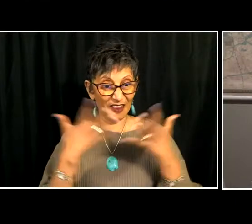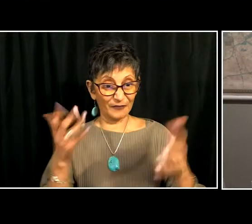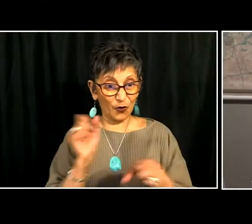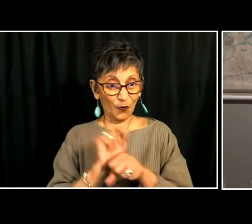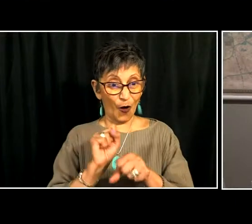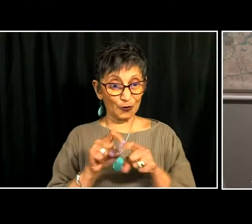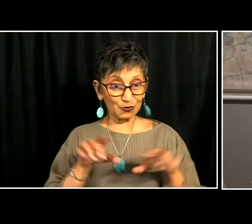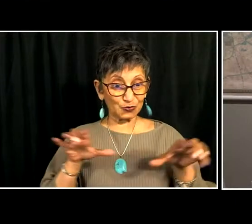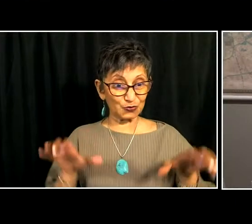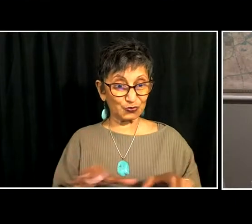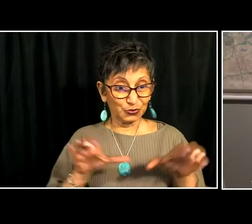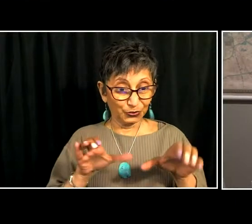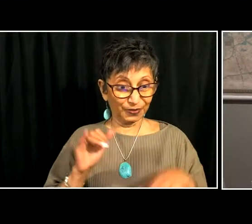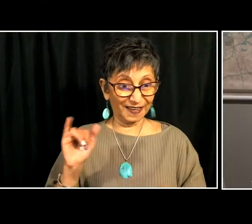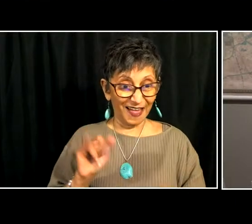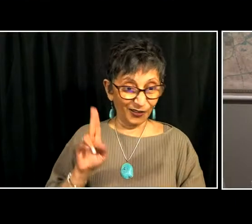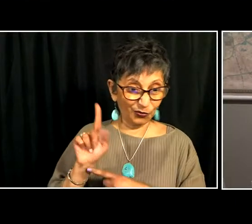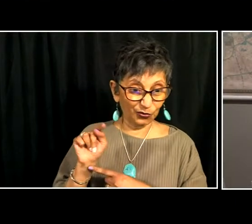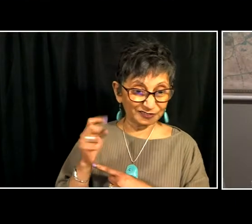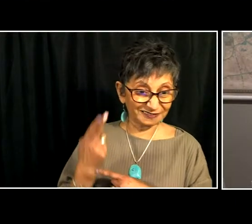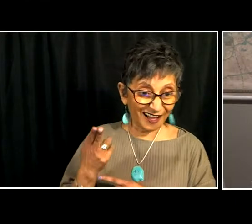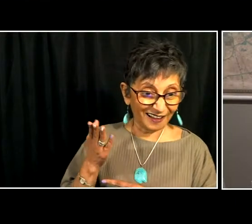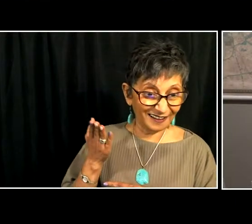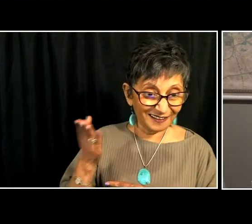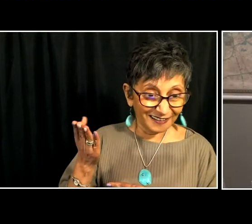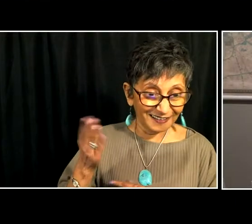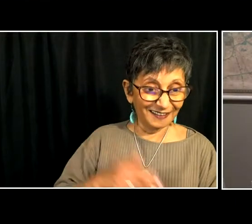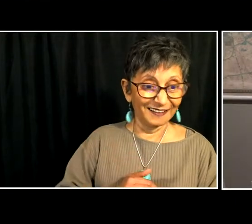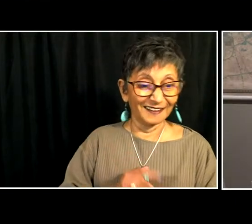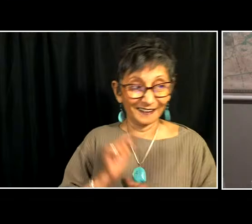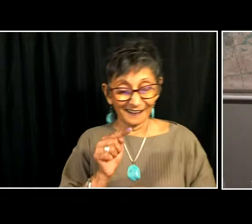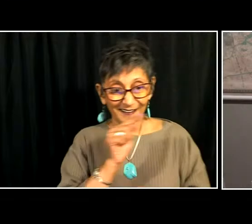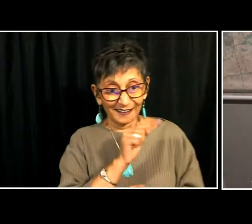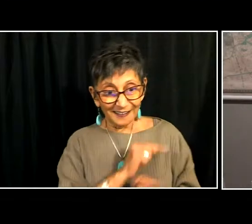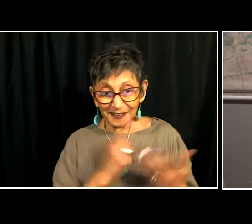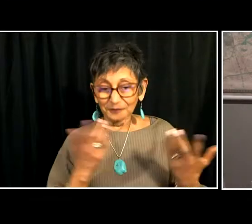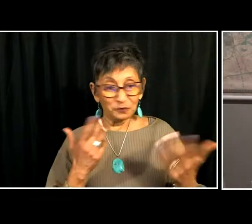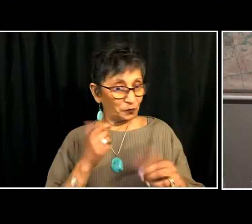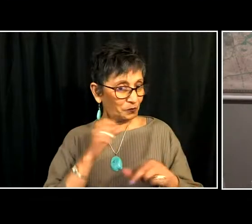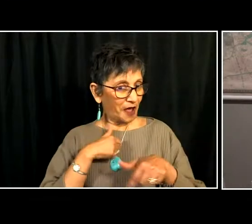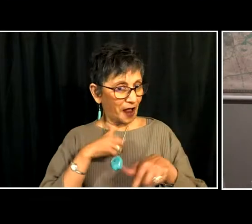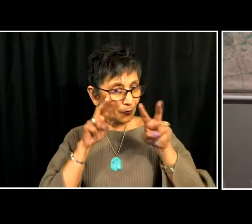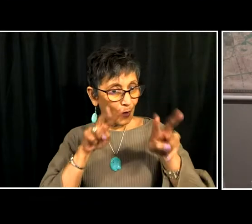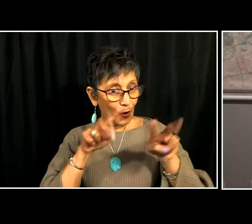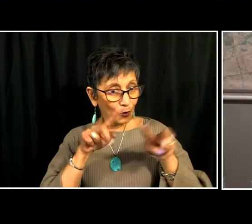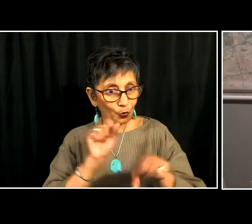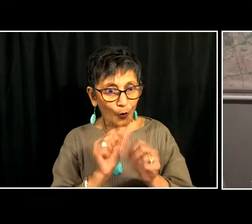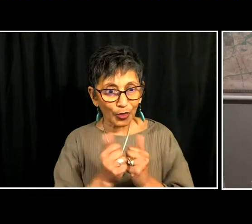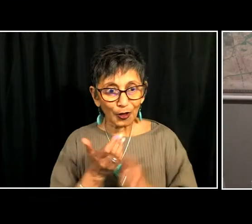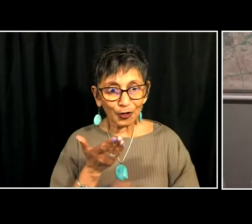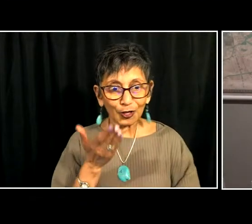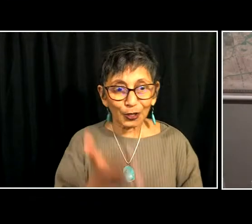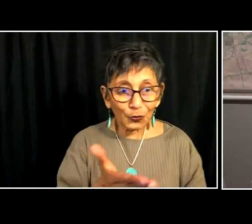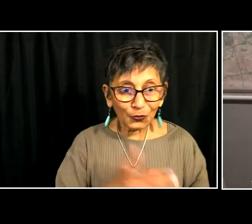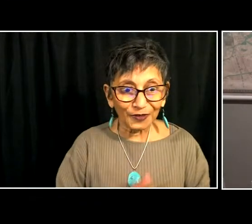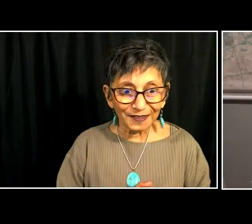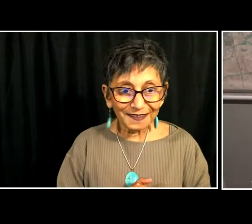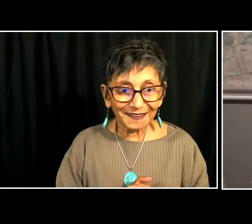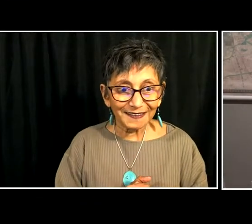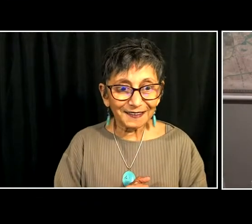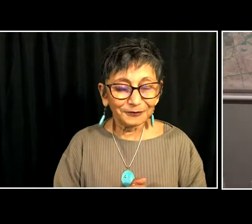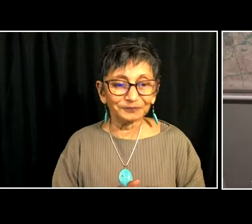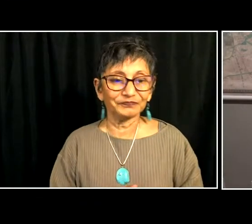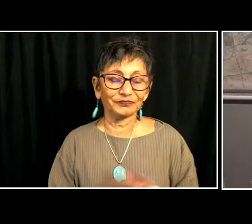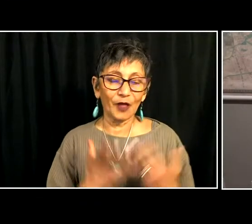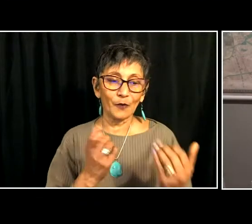Wow, wow. We've got a lot of work to do, right? Well, we see things like Utah, we got a lot of work left to